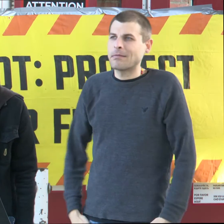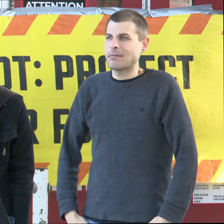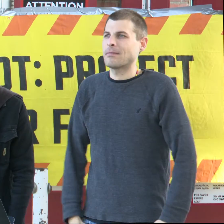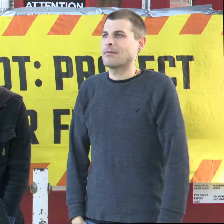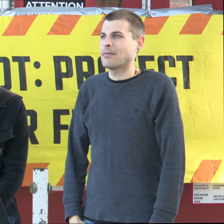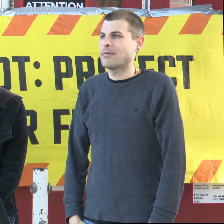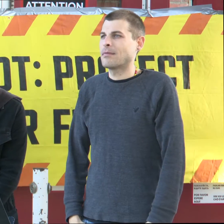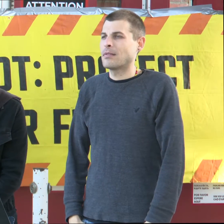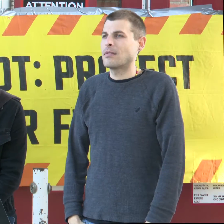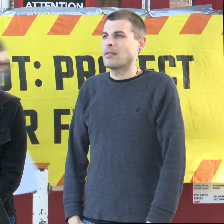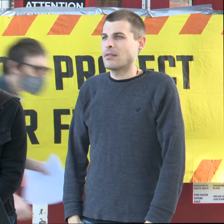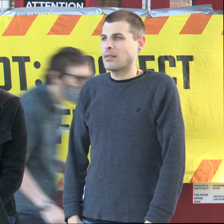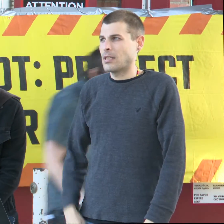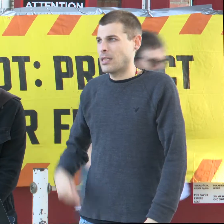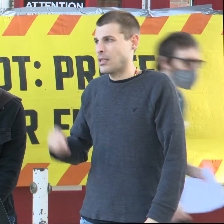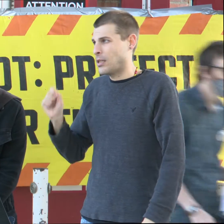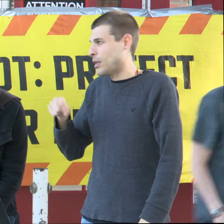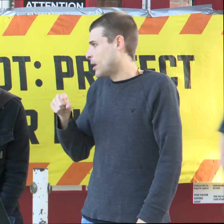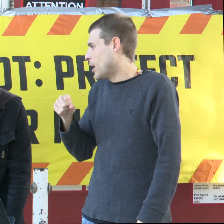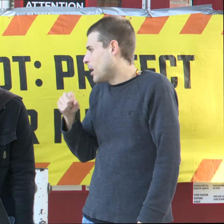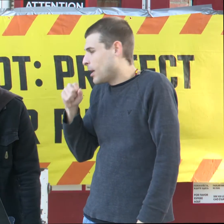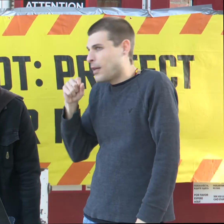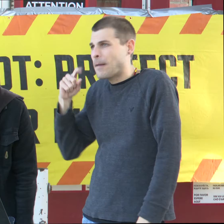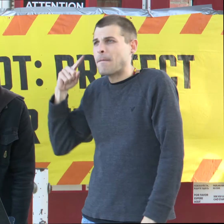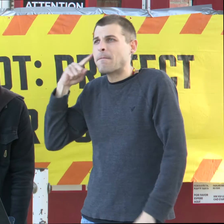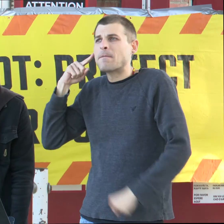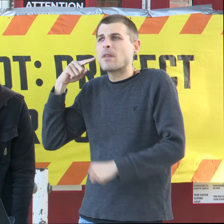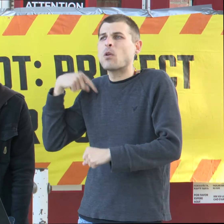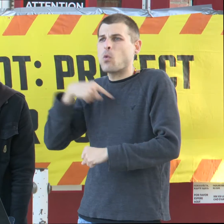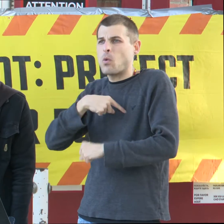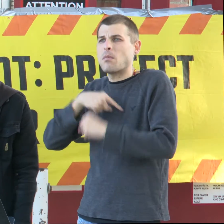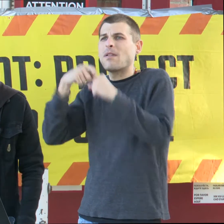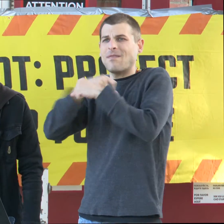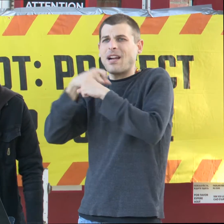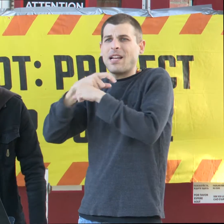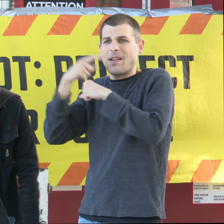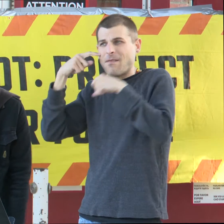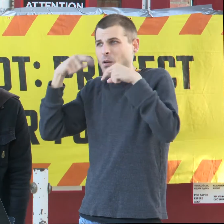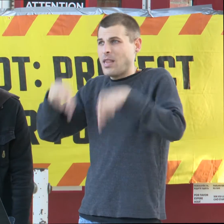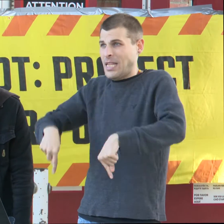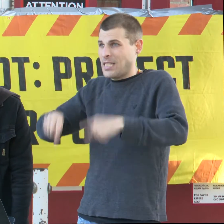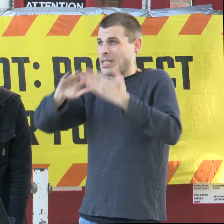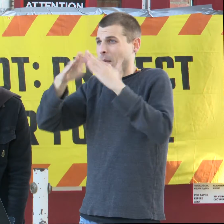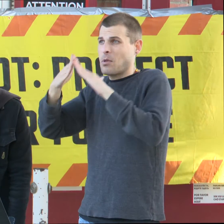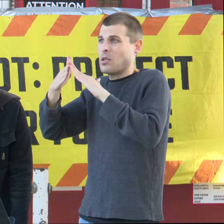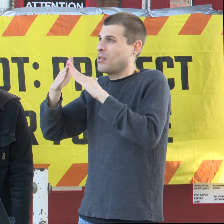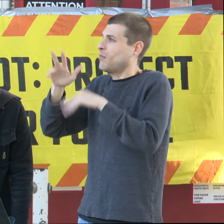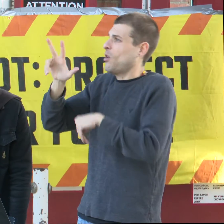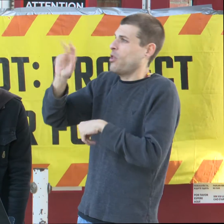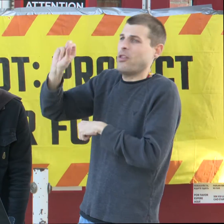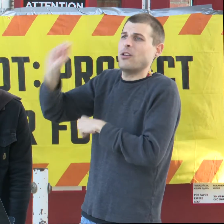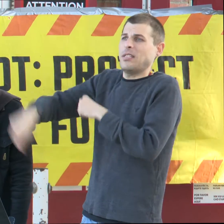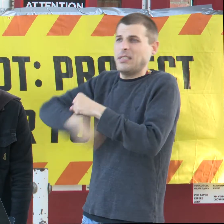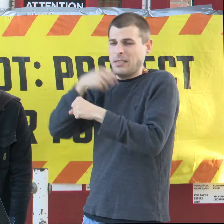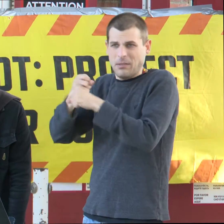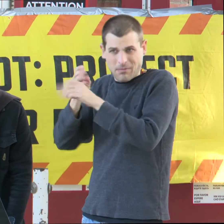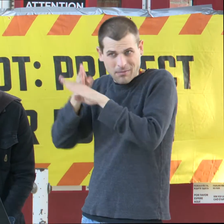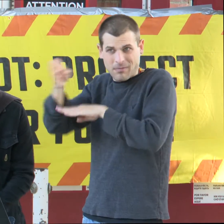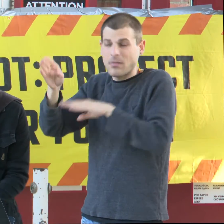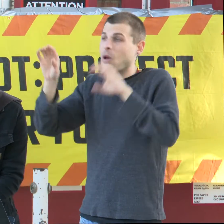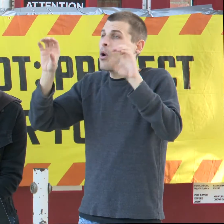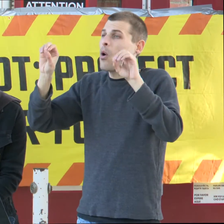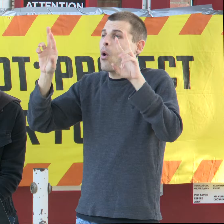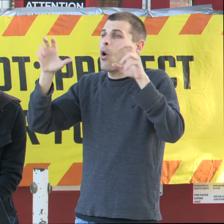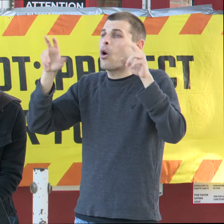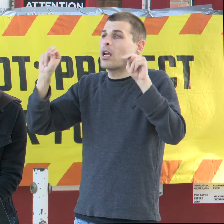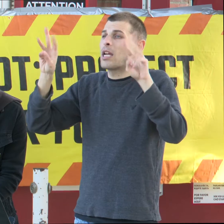Oregon Walks has been fighting to improve conditions for pedestrians and the safety for decades. To make it clear, Oregon Walks opposes the